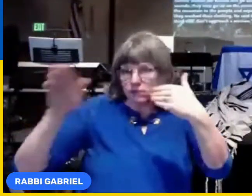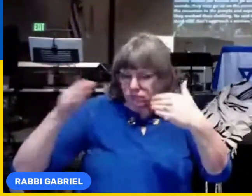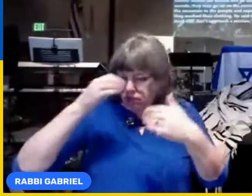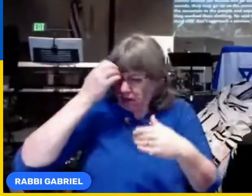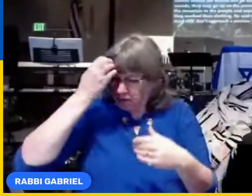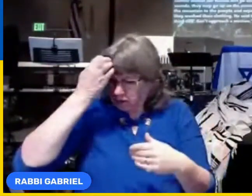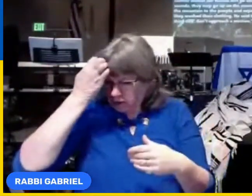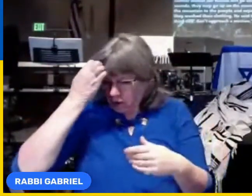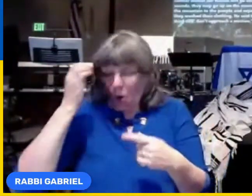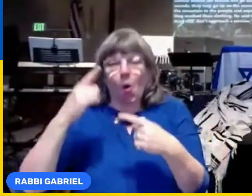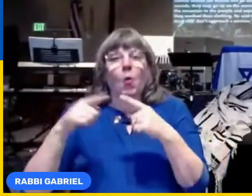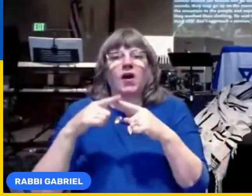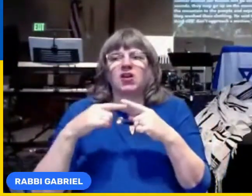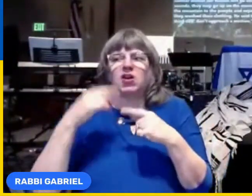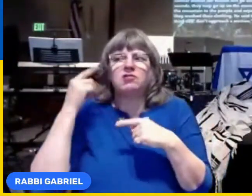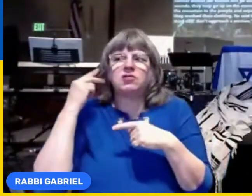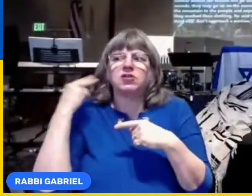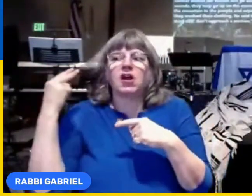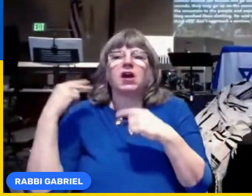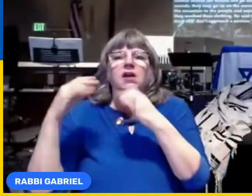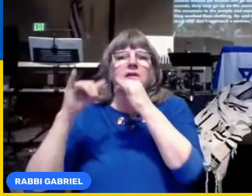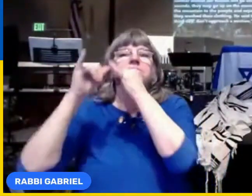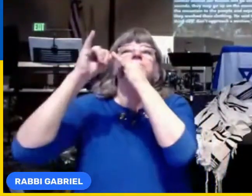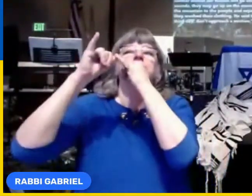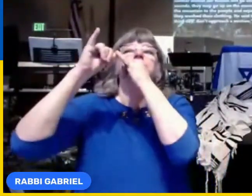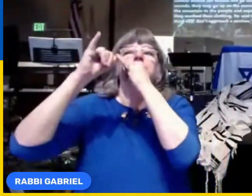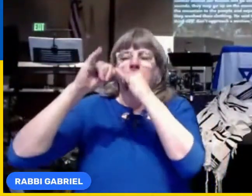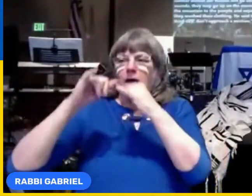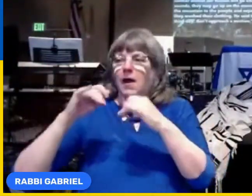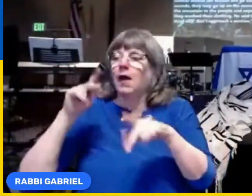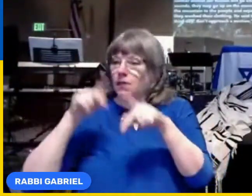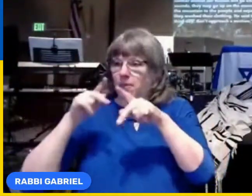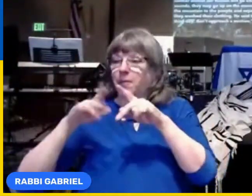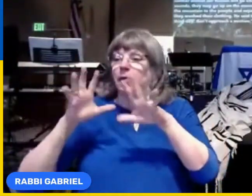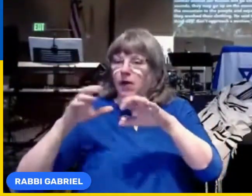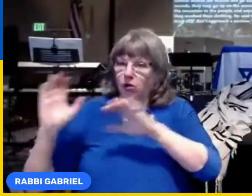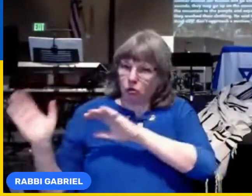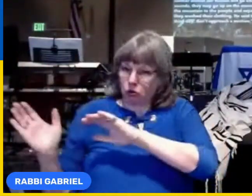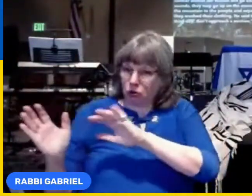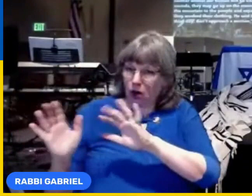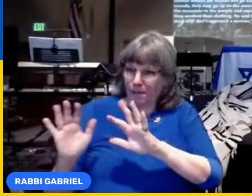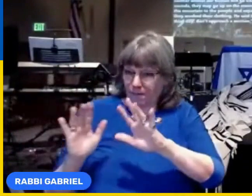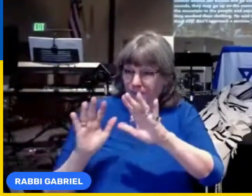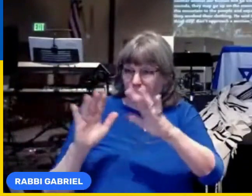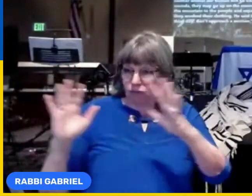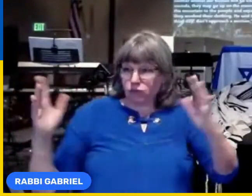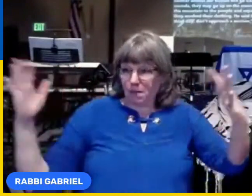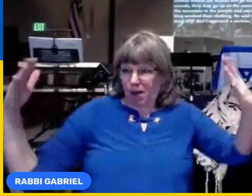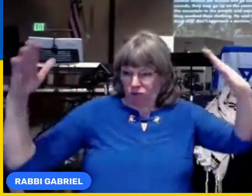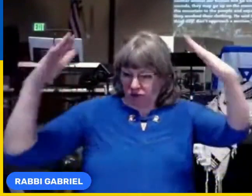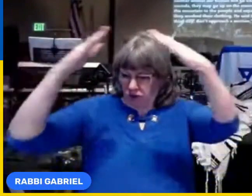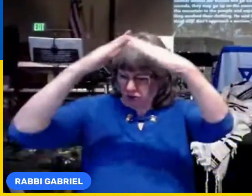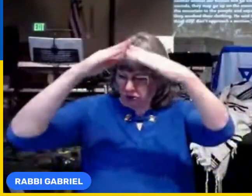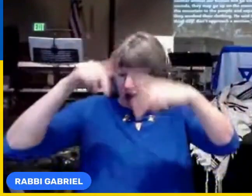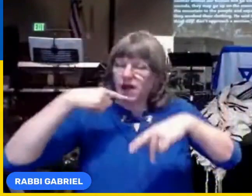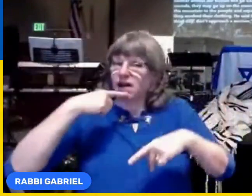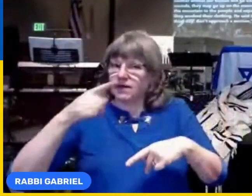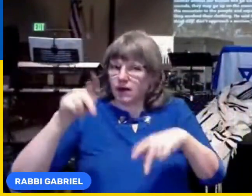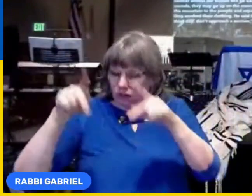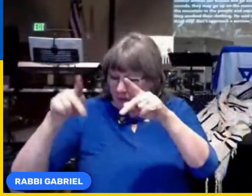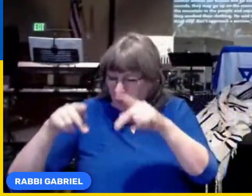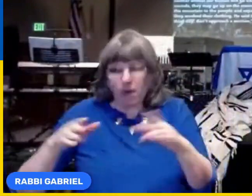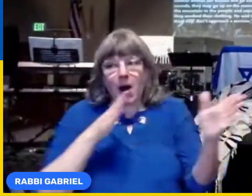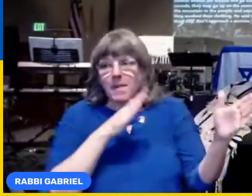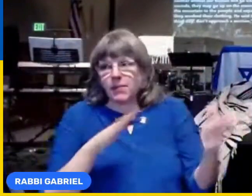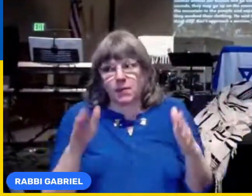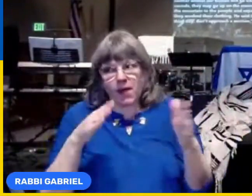mountain." Moshe went down from the mountain to the people and separated the people for God. They washed their clothing, and he said to the people,